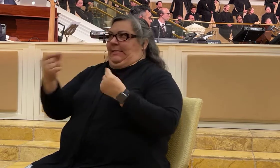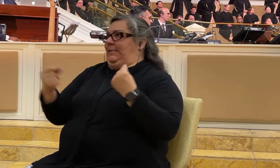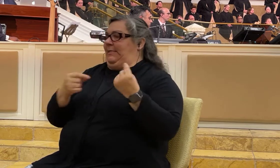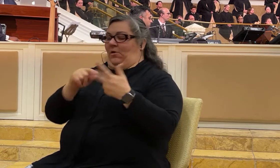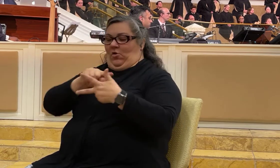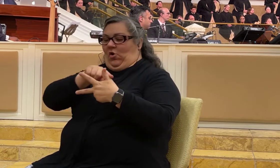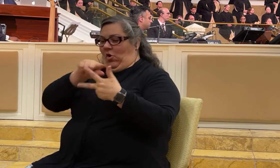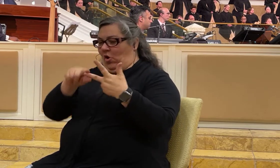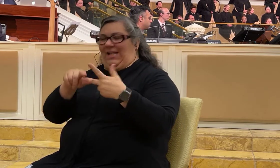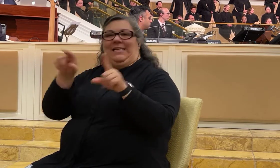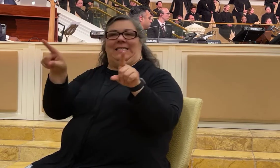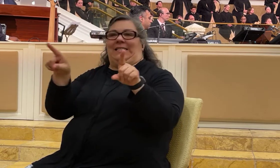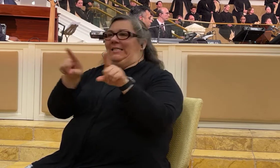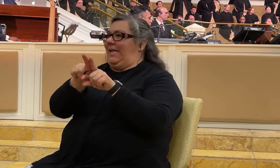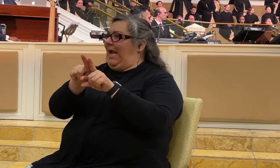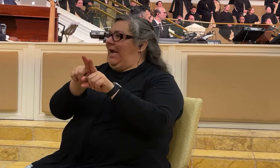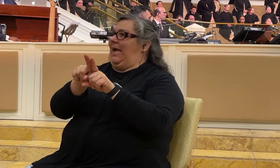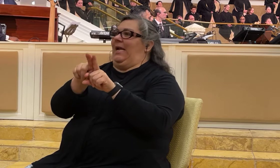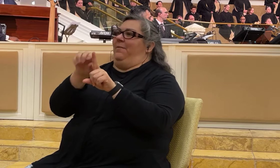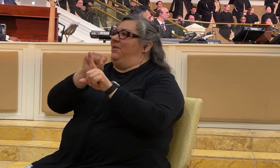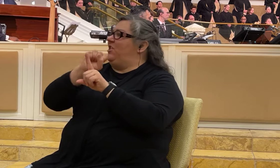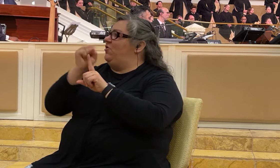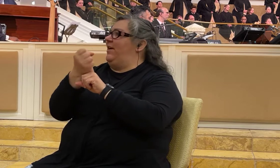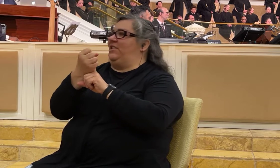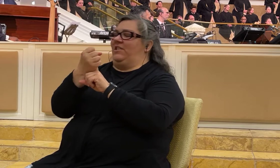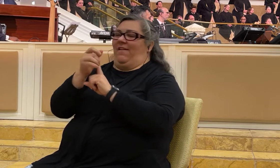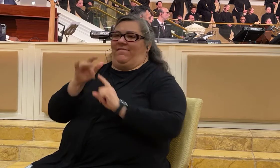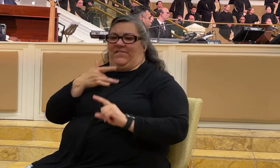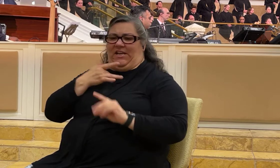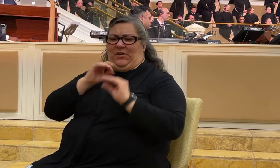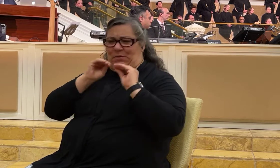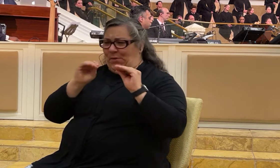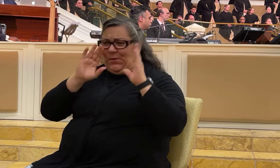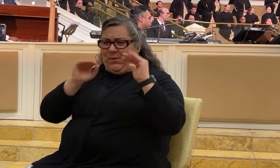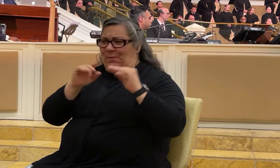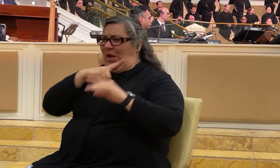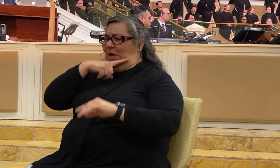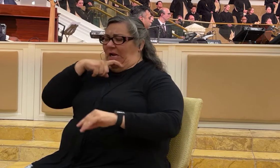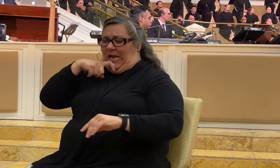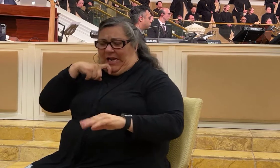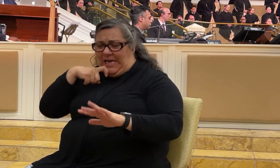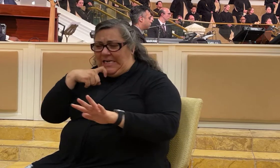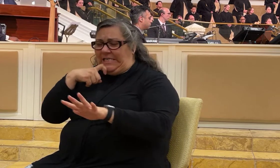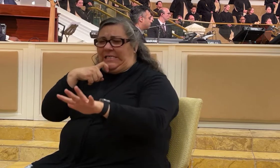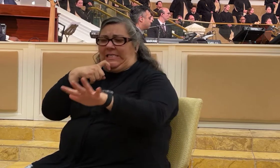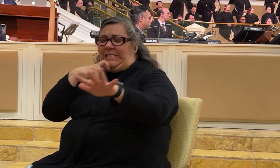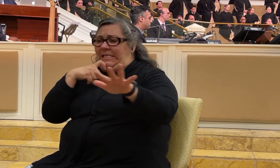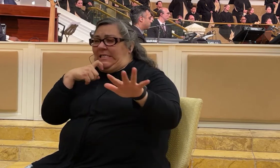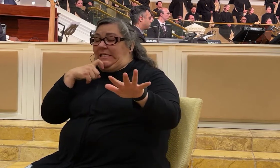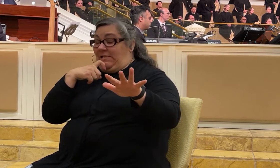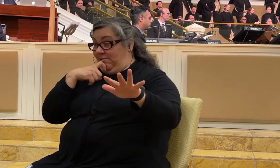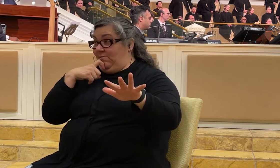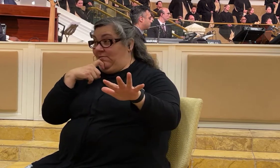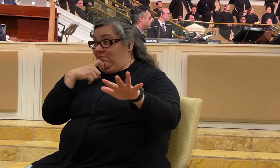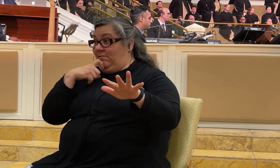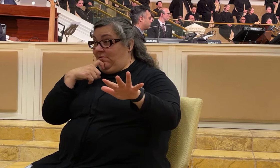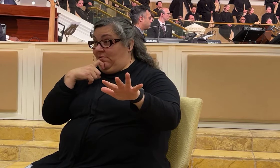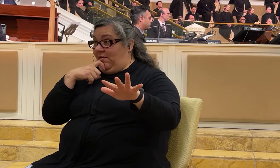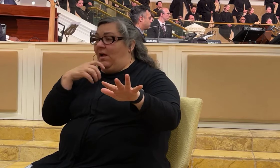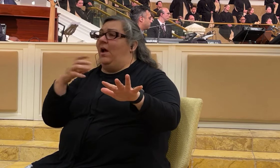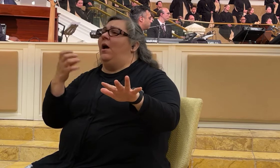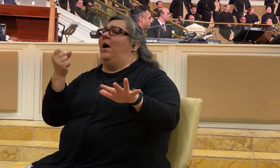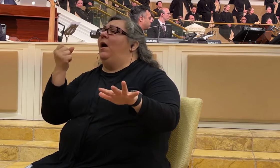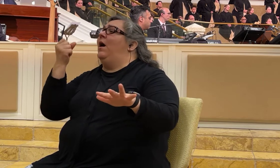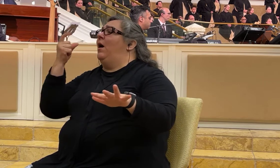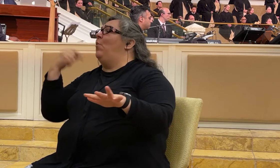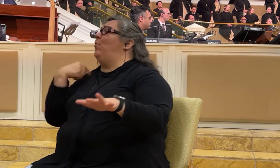same circumstances and the same hopeless dryness. And so, let me first say, as much as we